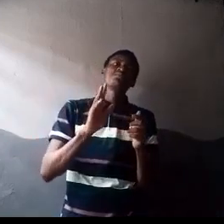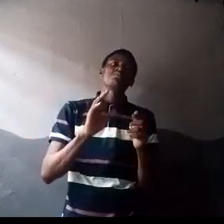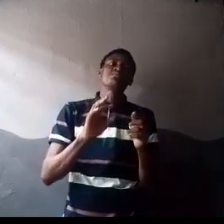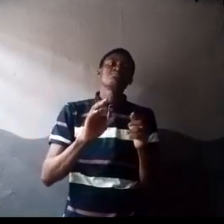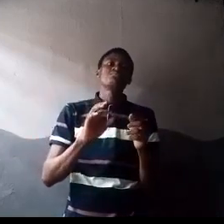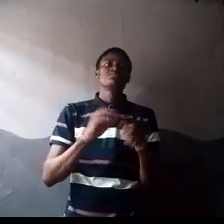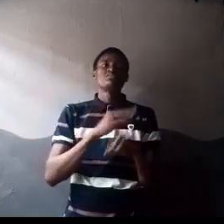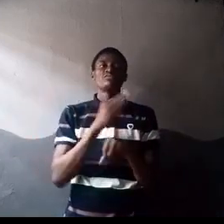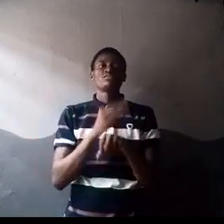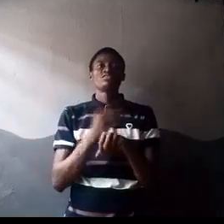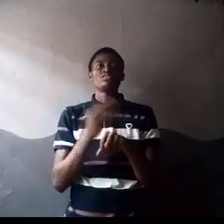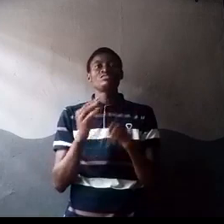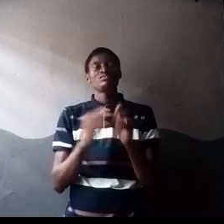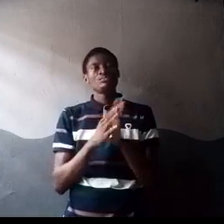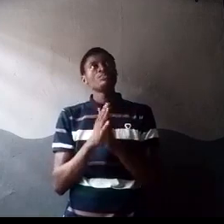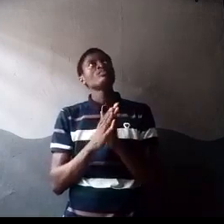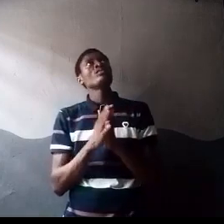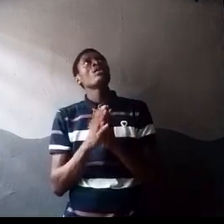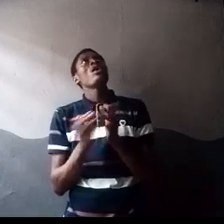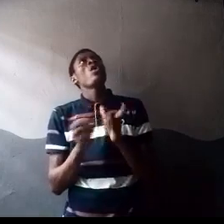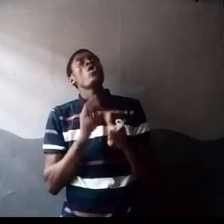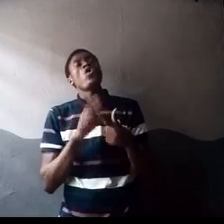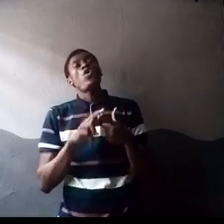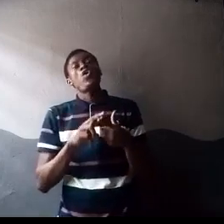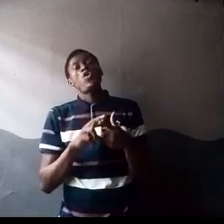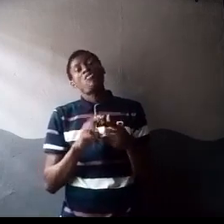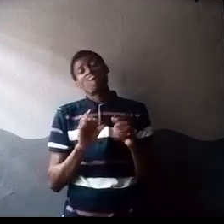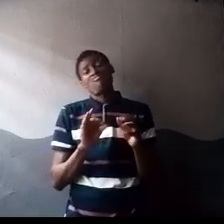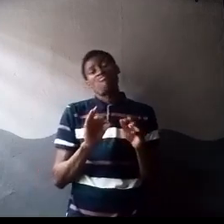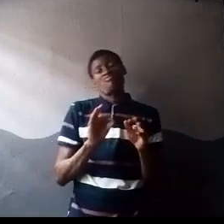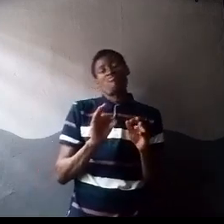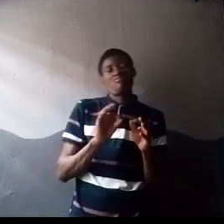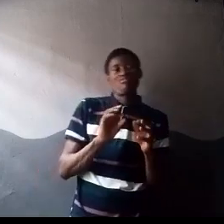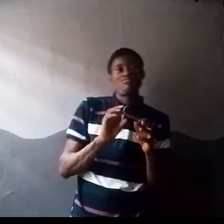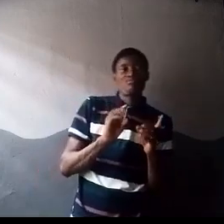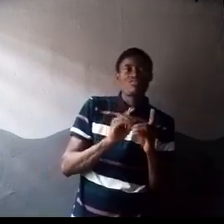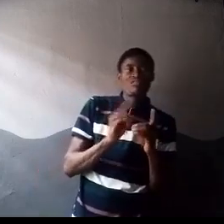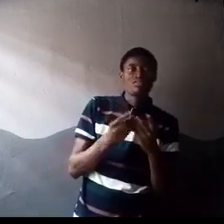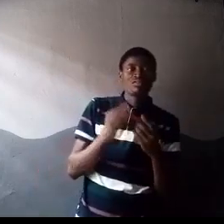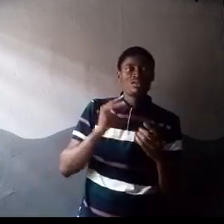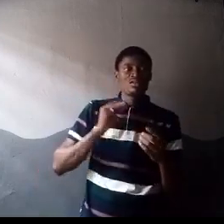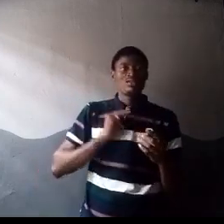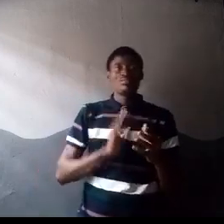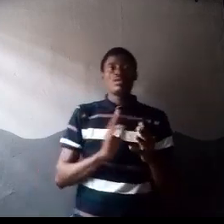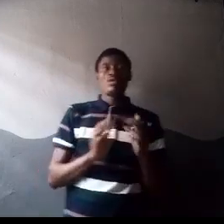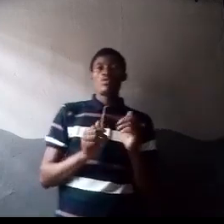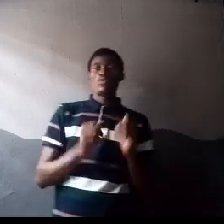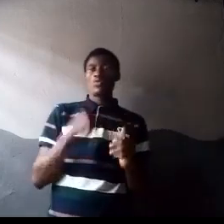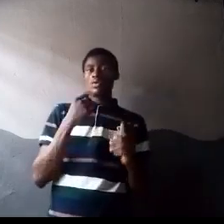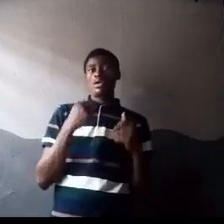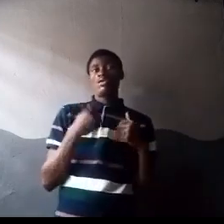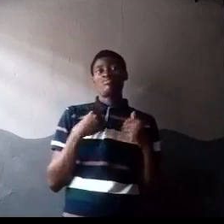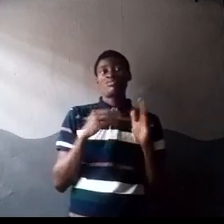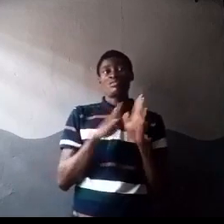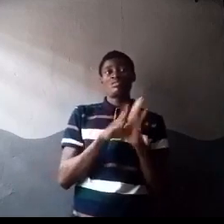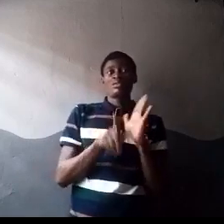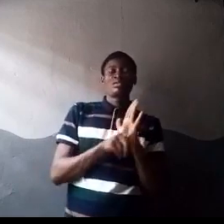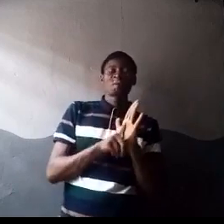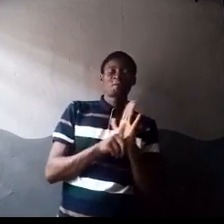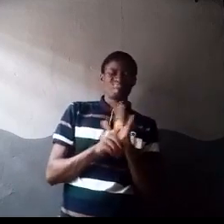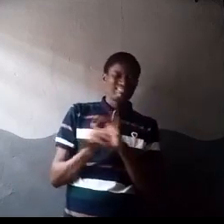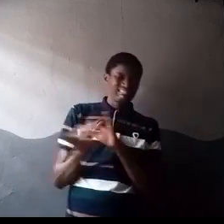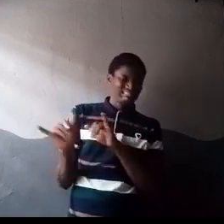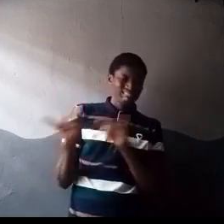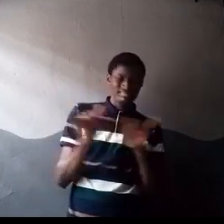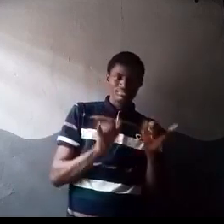research goals or research background is similar to what you want? Things